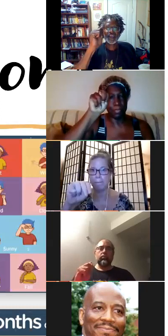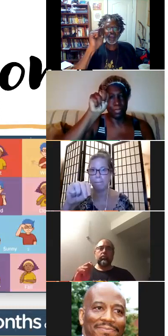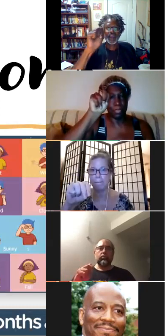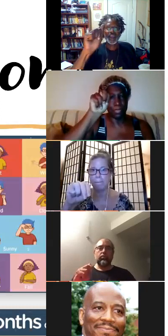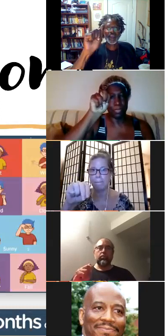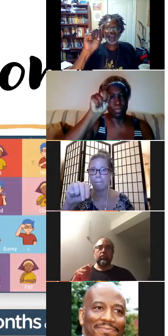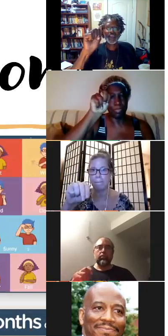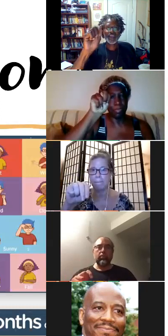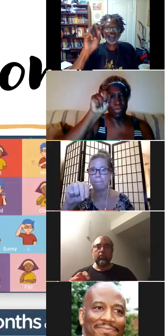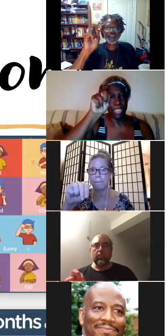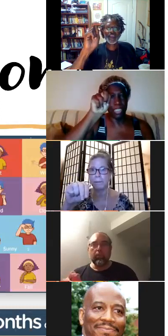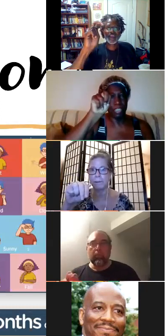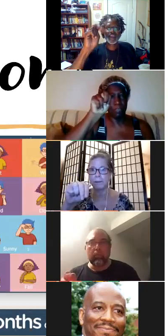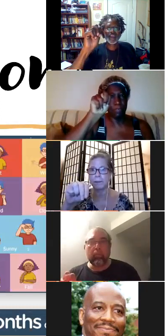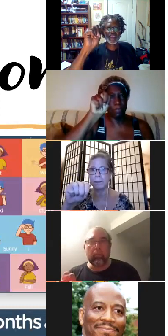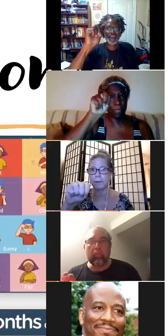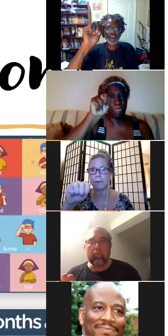Okay.